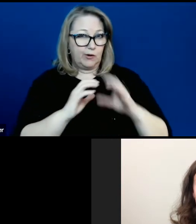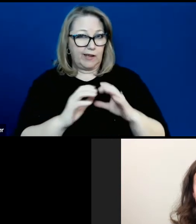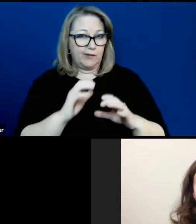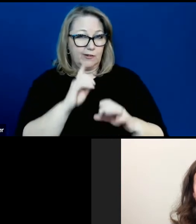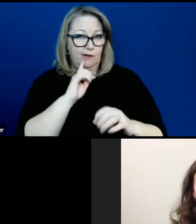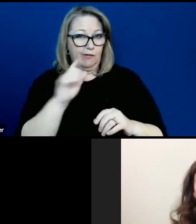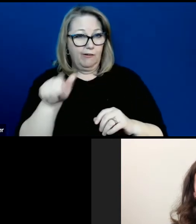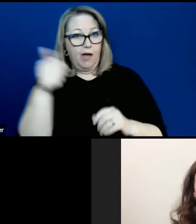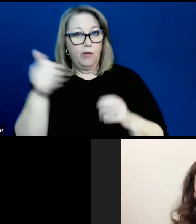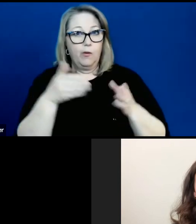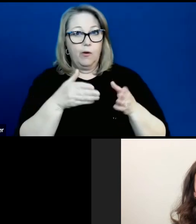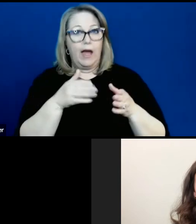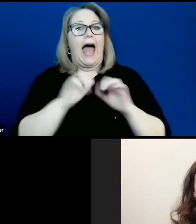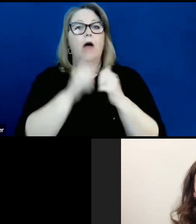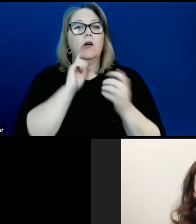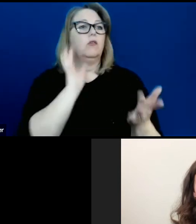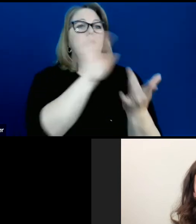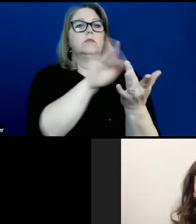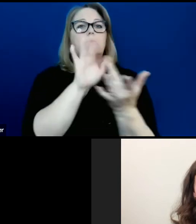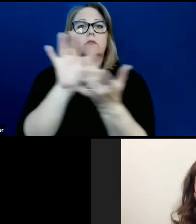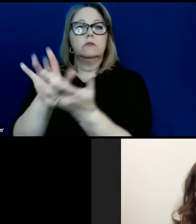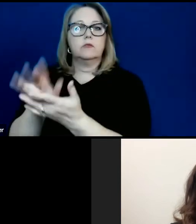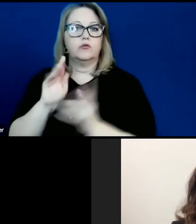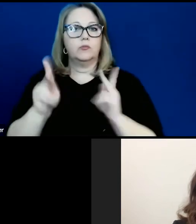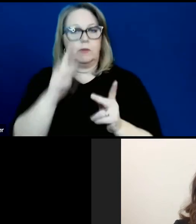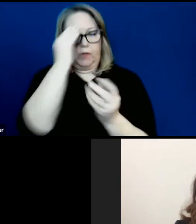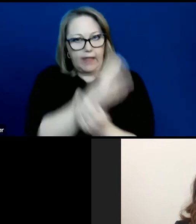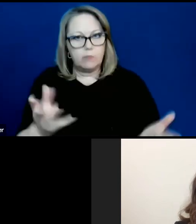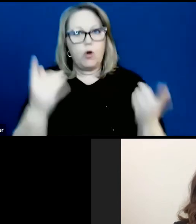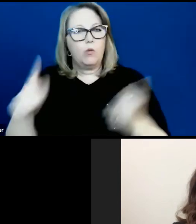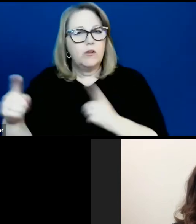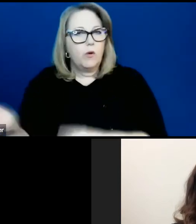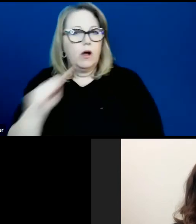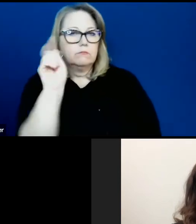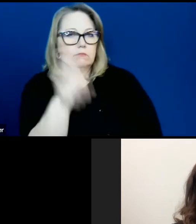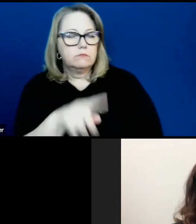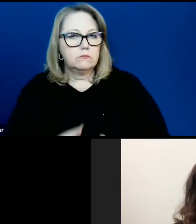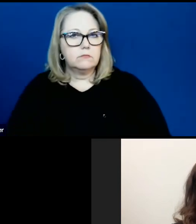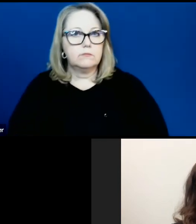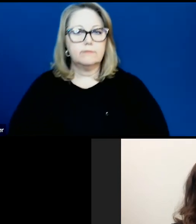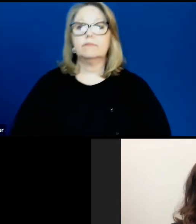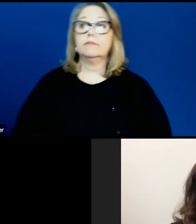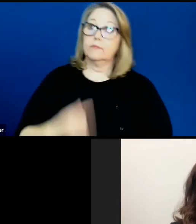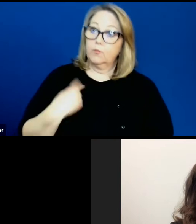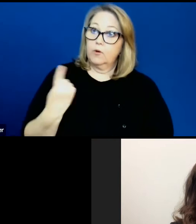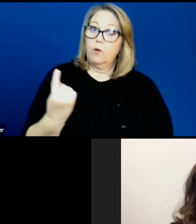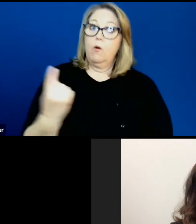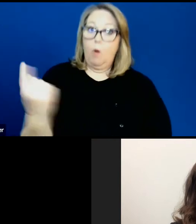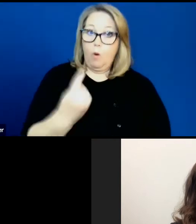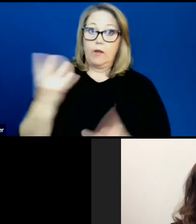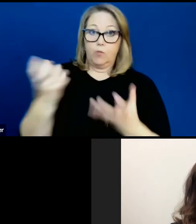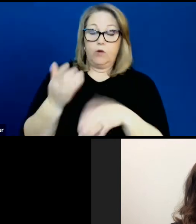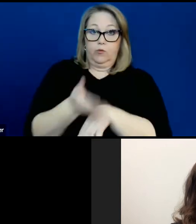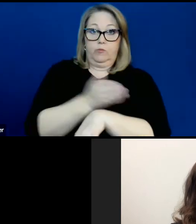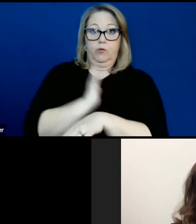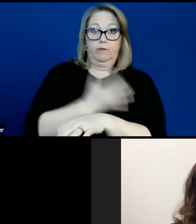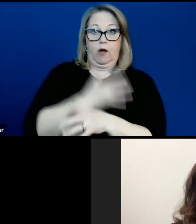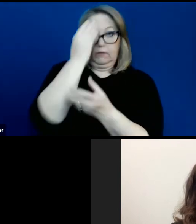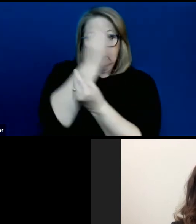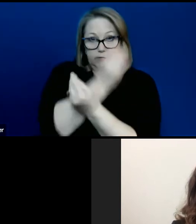now to get word out to average folk? Well, we're always looking to improve it. And always a lot more can be done. But,